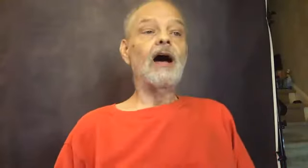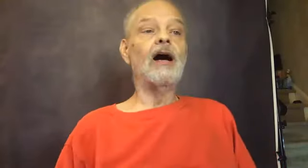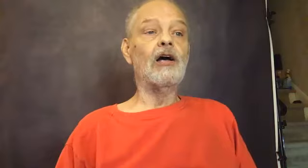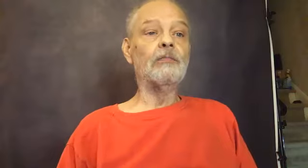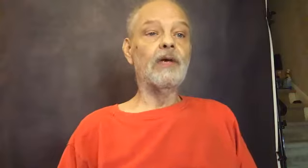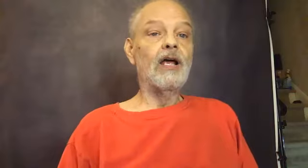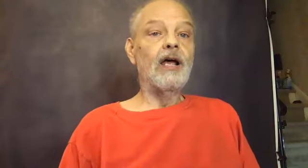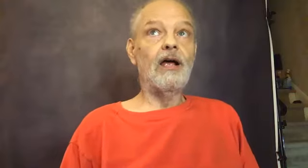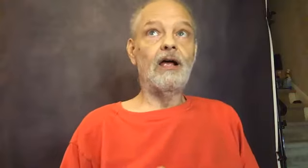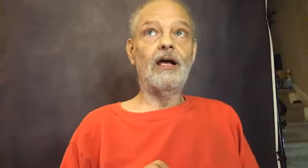Other